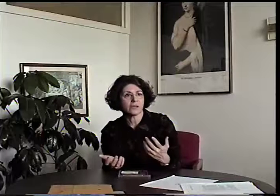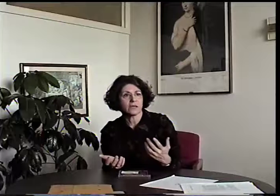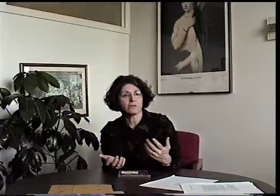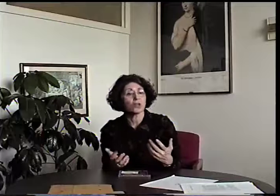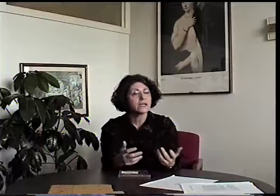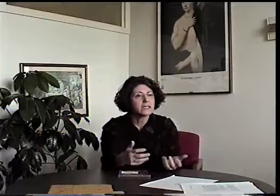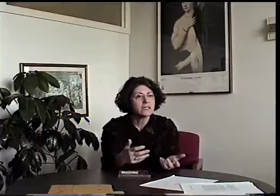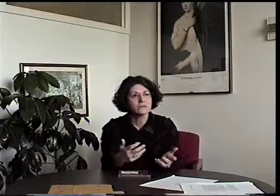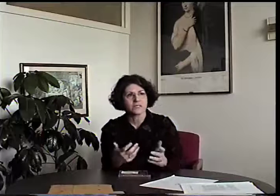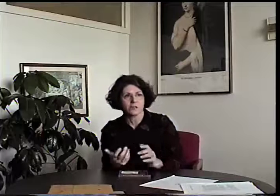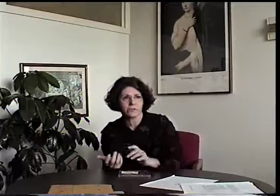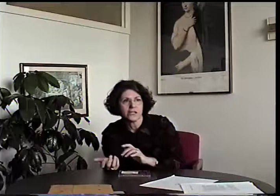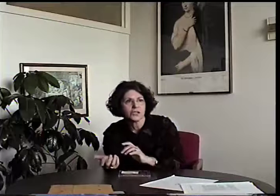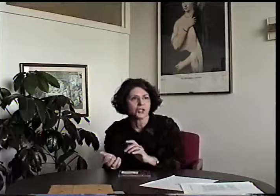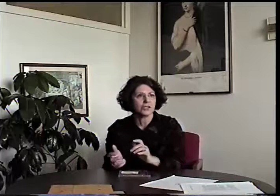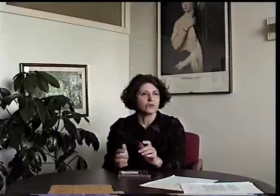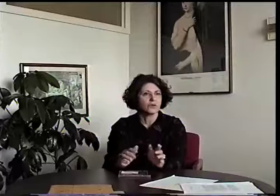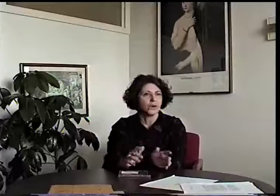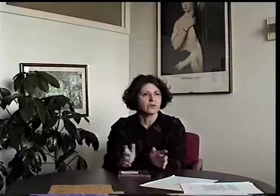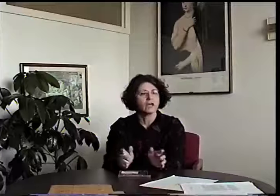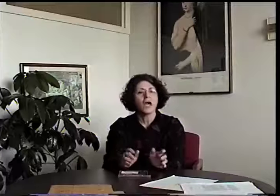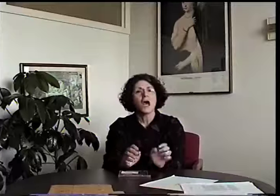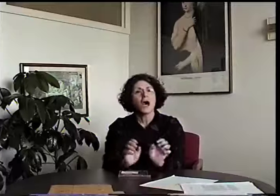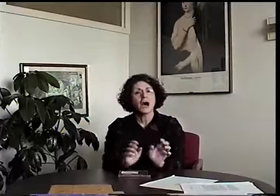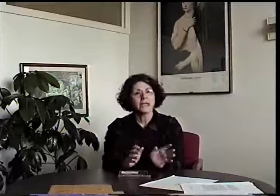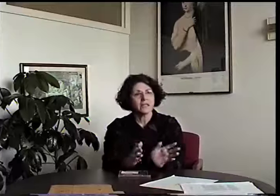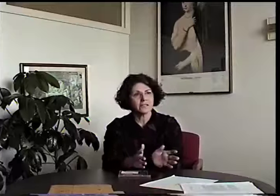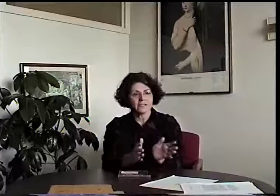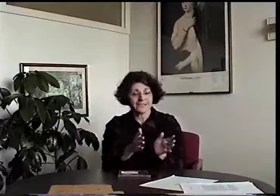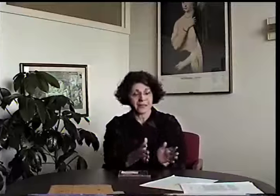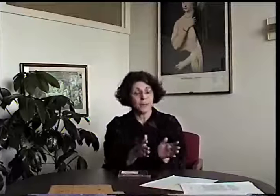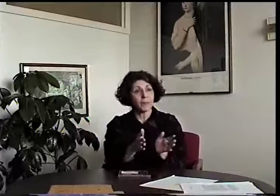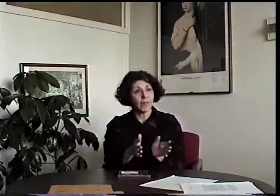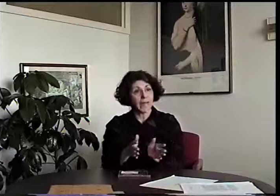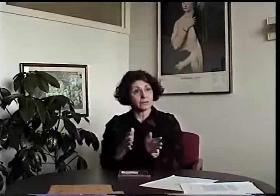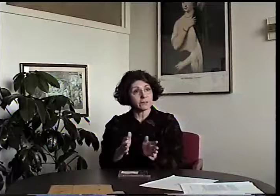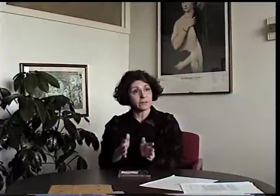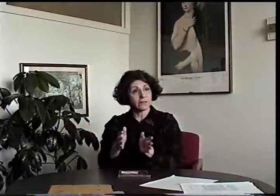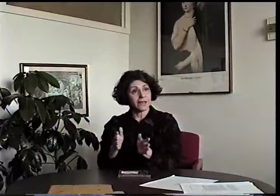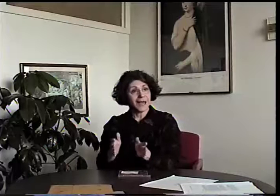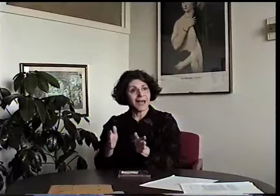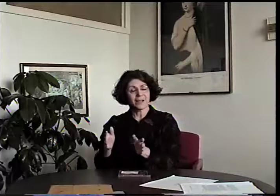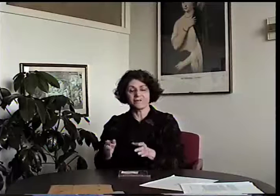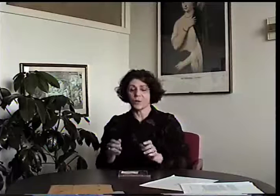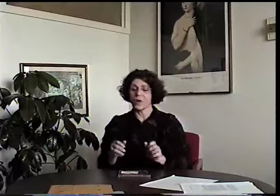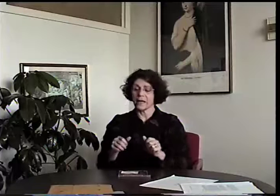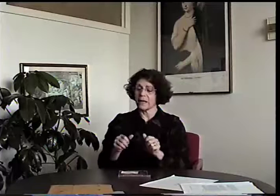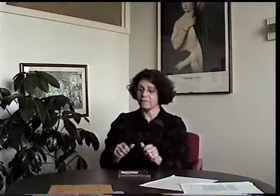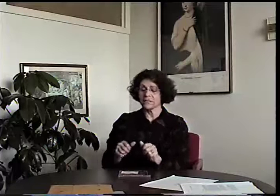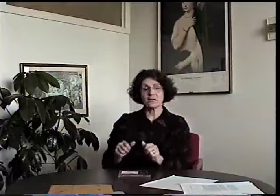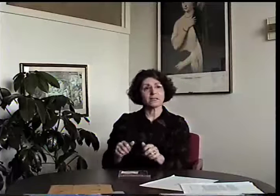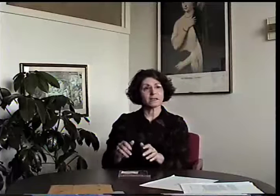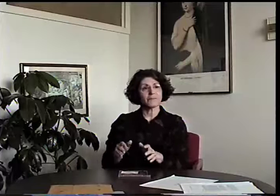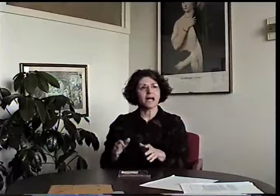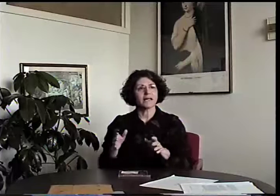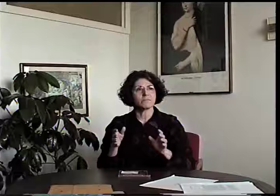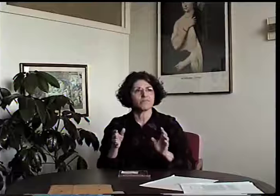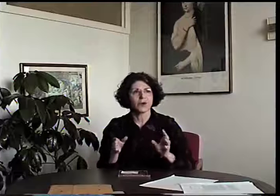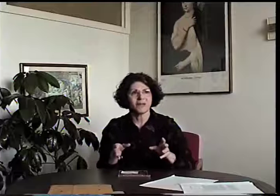the velocity or acceleration or whatever, I can set up a pattern, and if I want to emphasize something, I can break